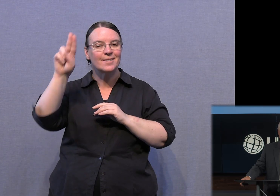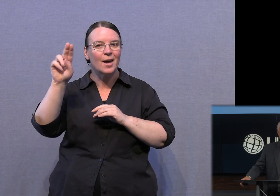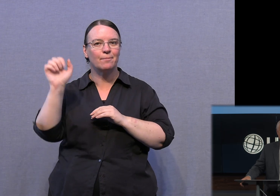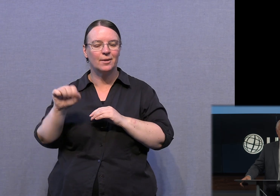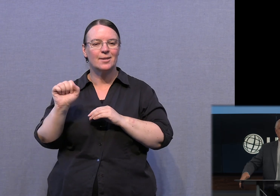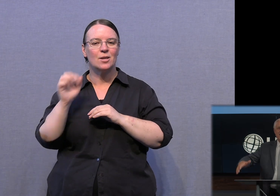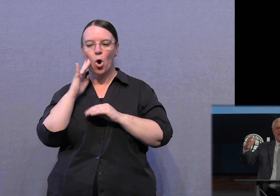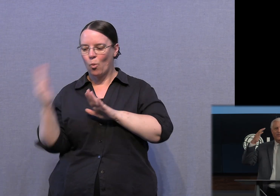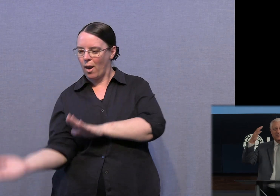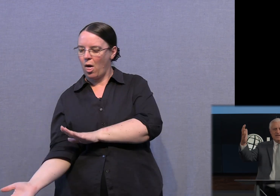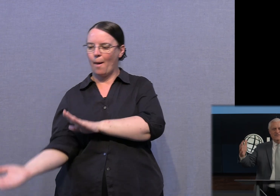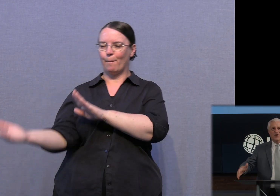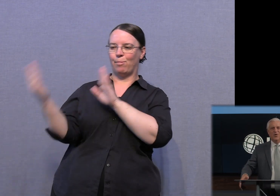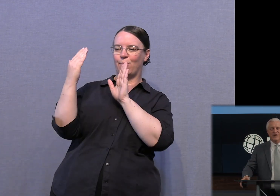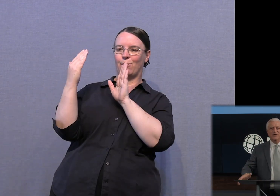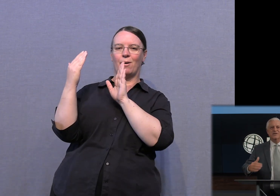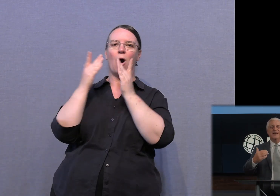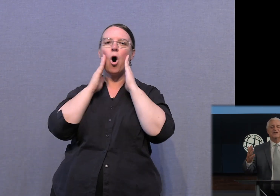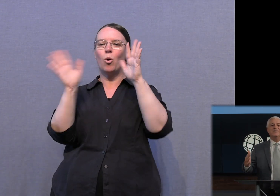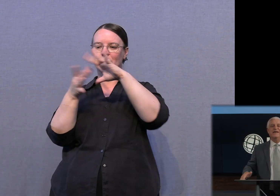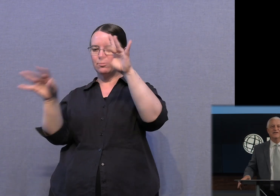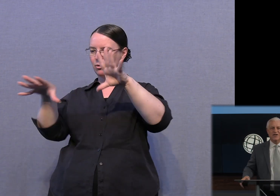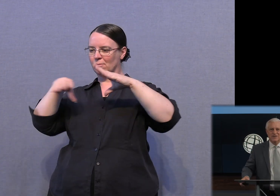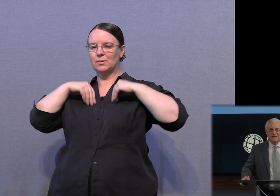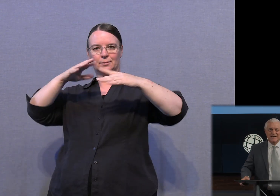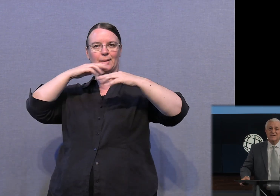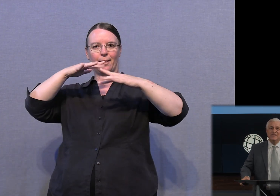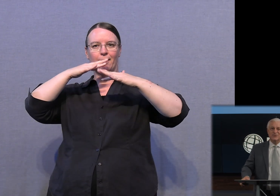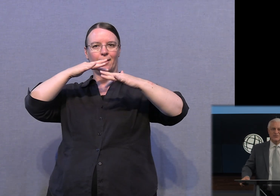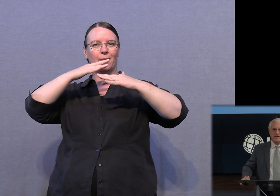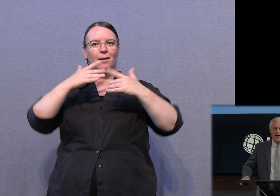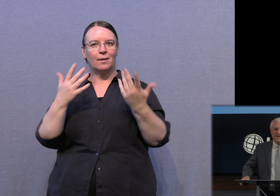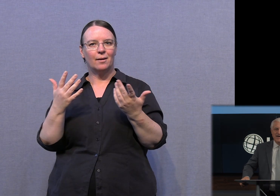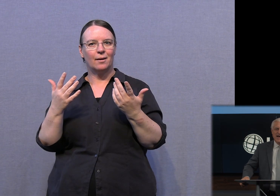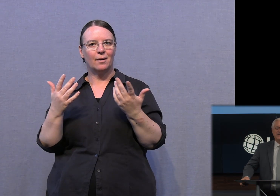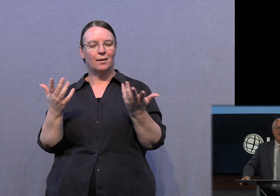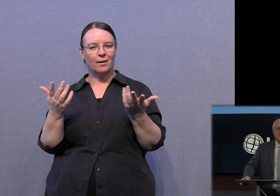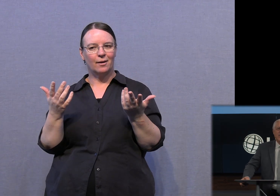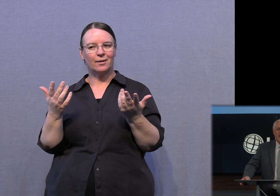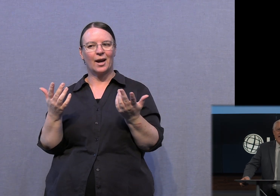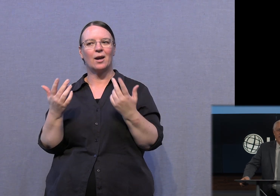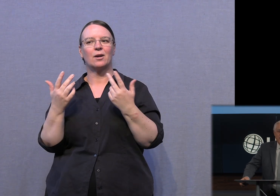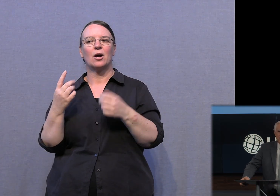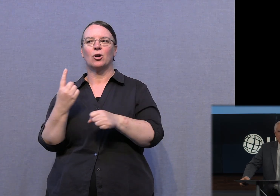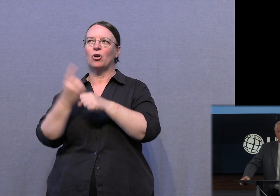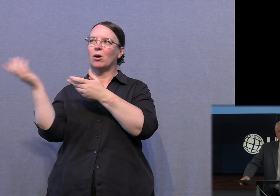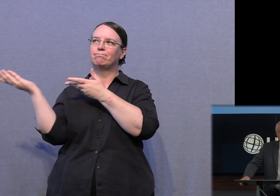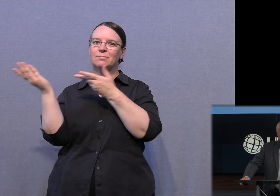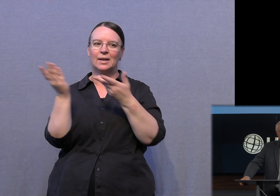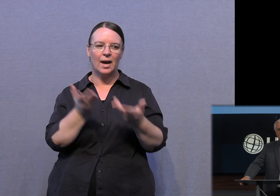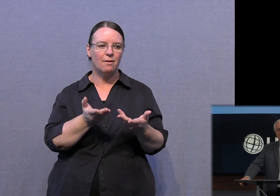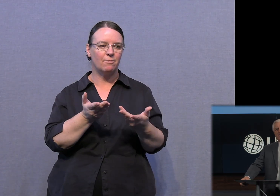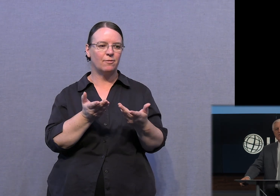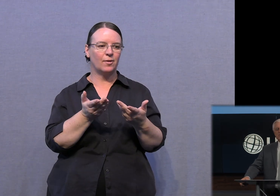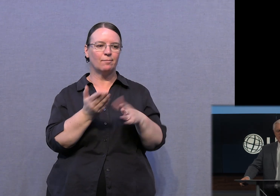laid hands on him. He received the Holy Ghost. He began speaking in tongues as the initial sign, as the Spirit gave utterance.